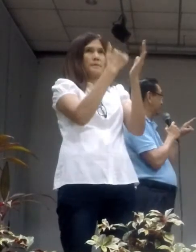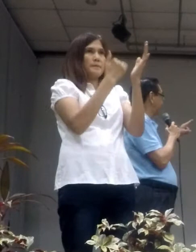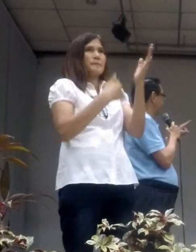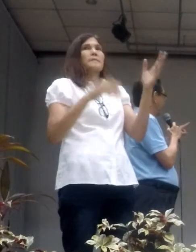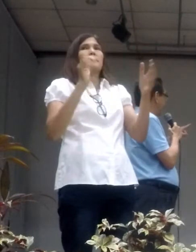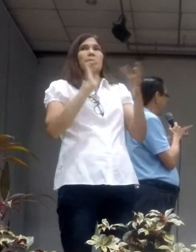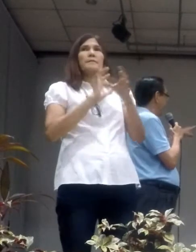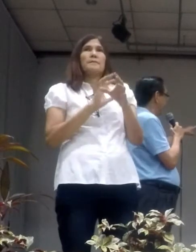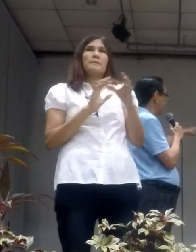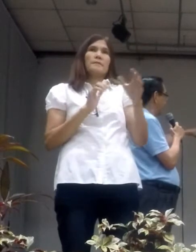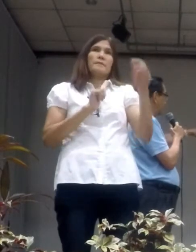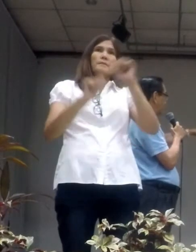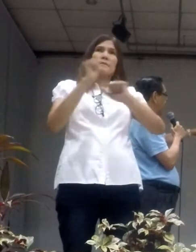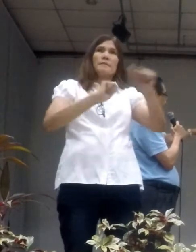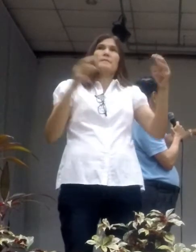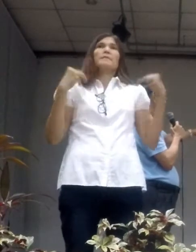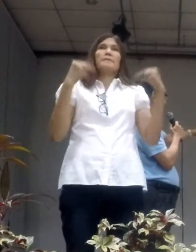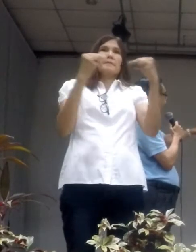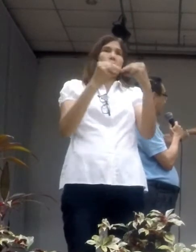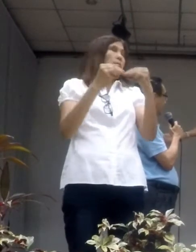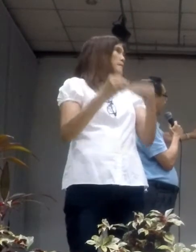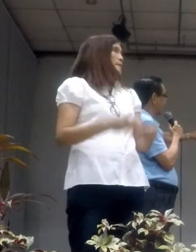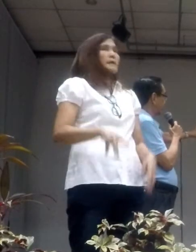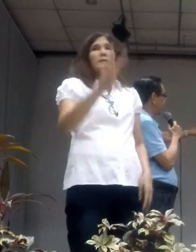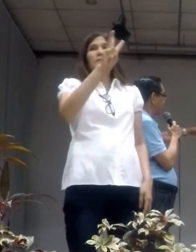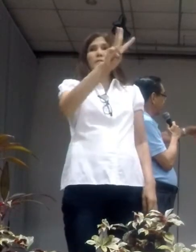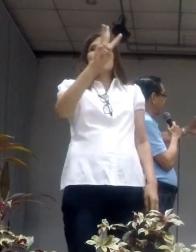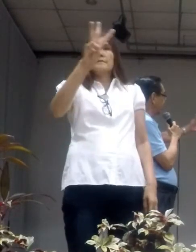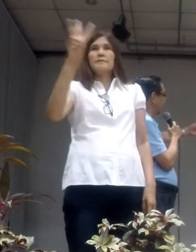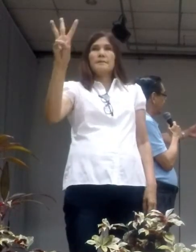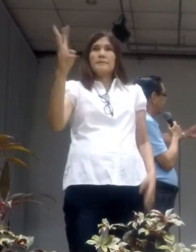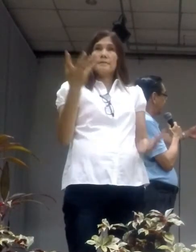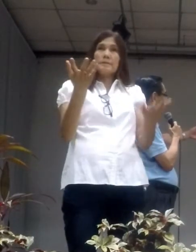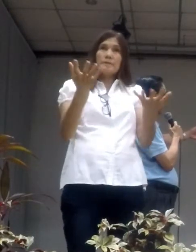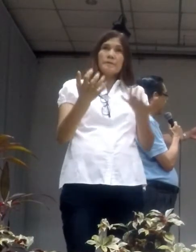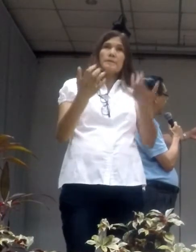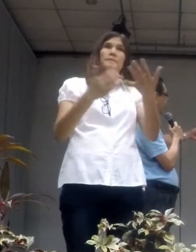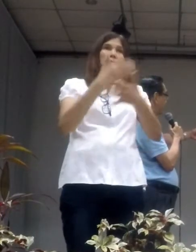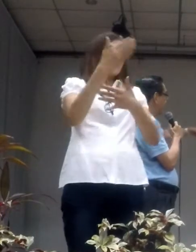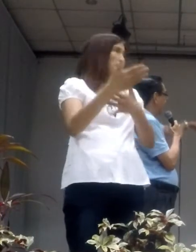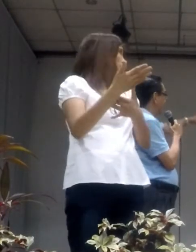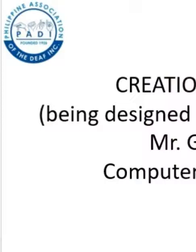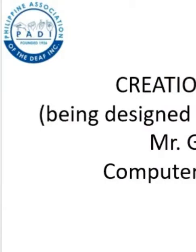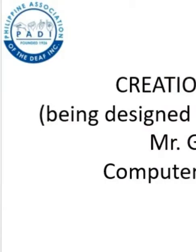members and then also a website. So if you go to the next portion,